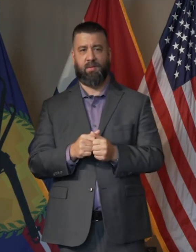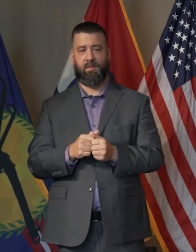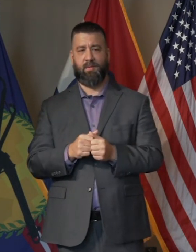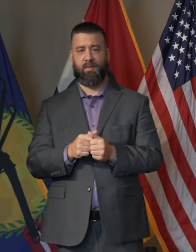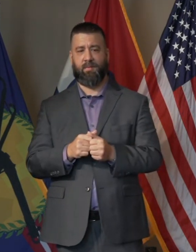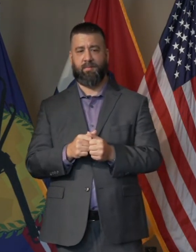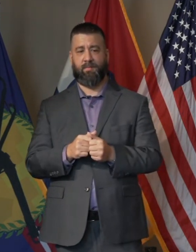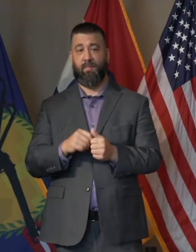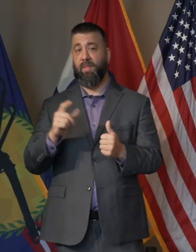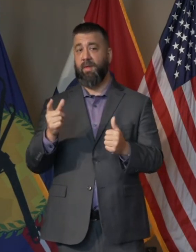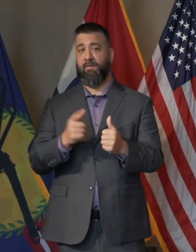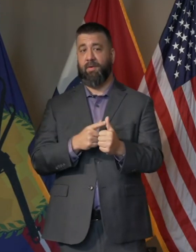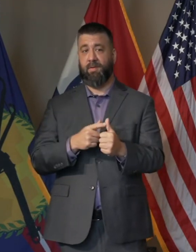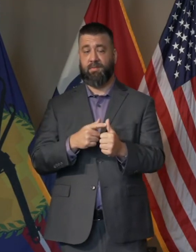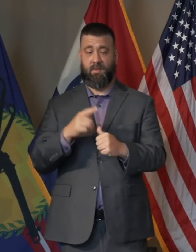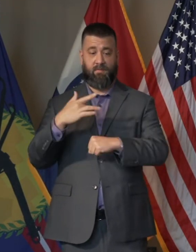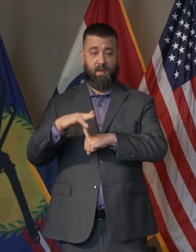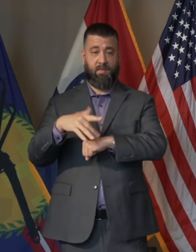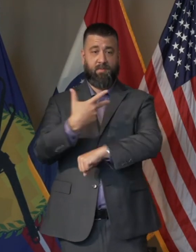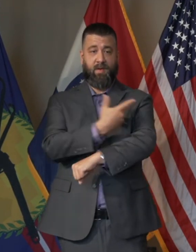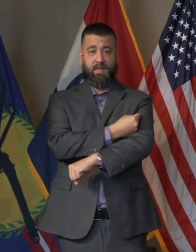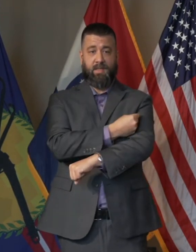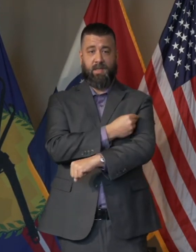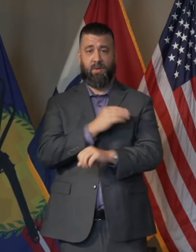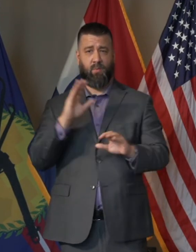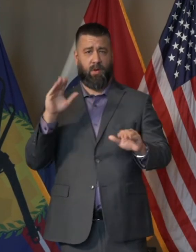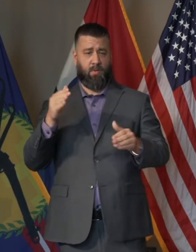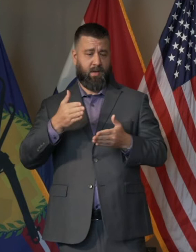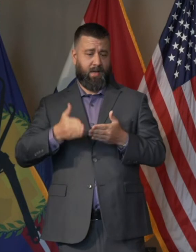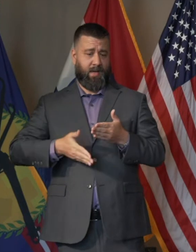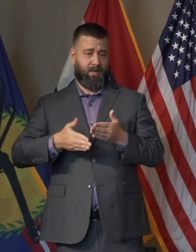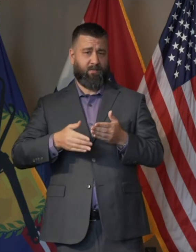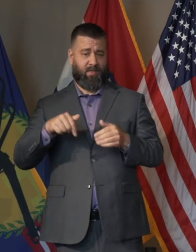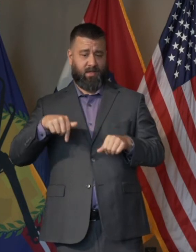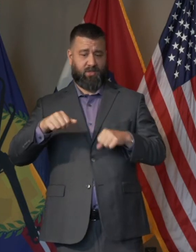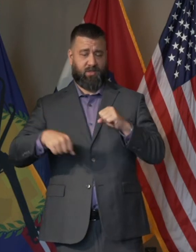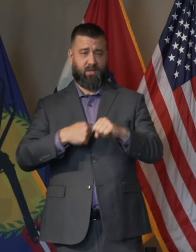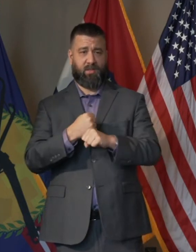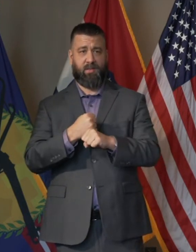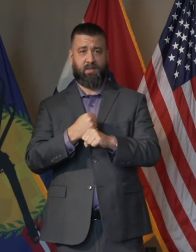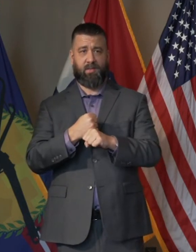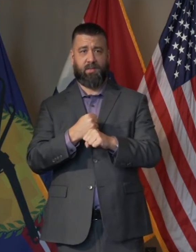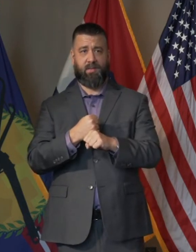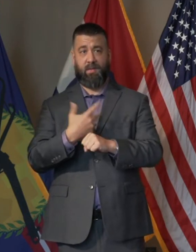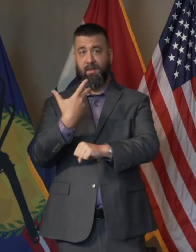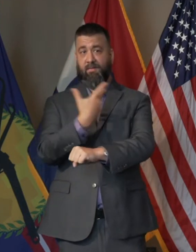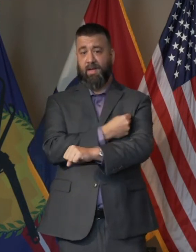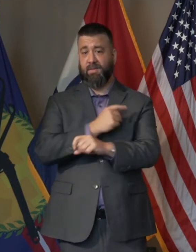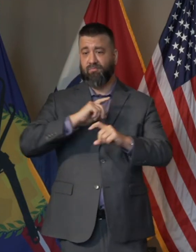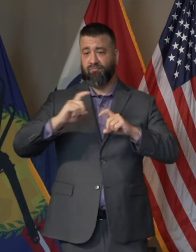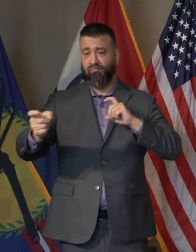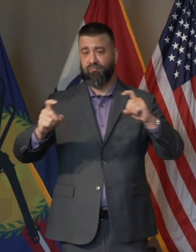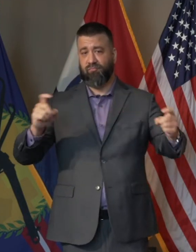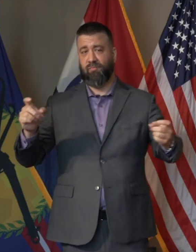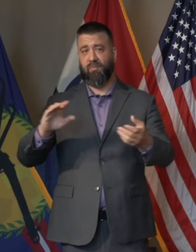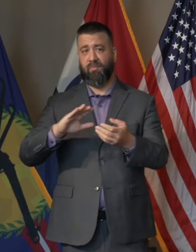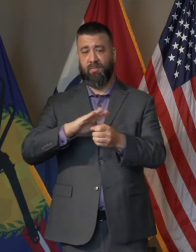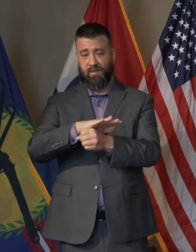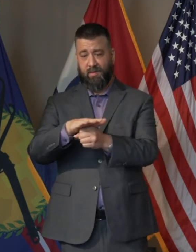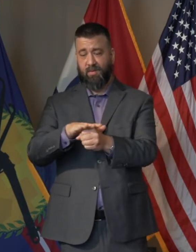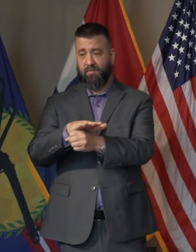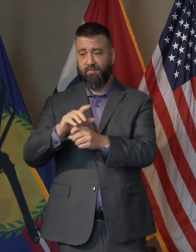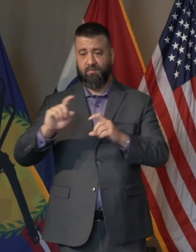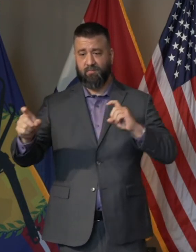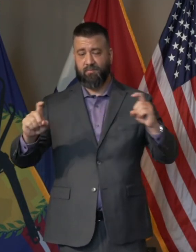wave of the vaccine, we hope will be towards the end of this year or the beginning of the next year. Getting that vaccine out into the community and